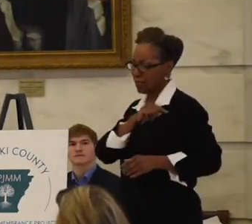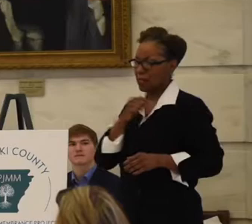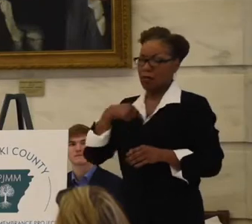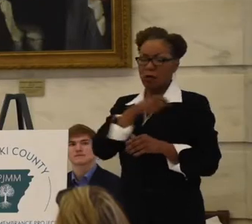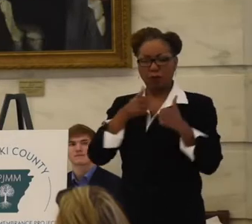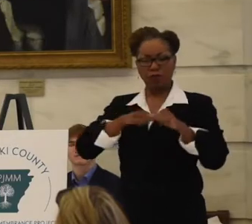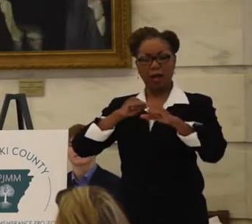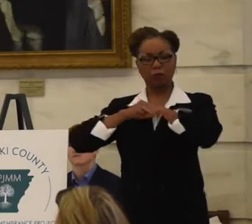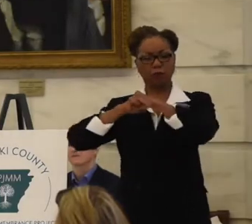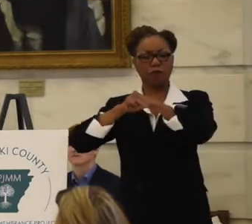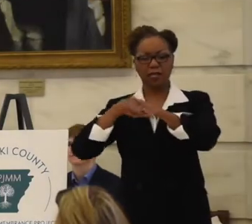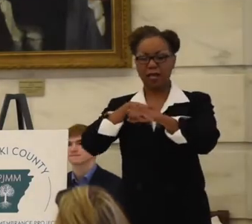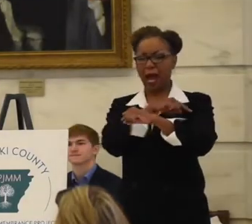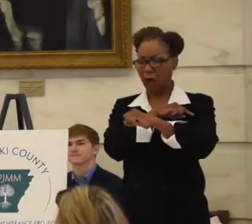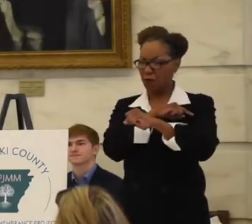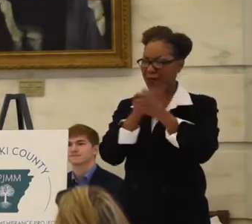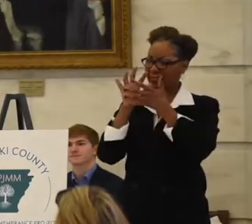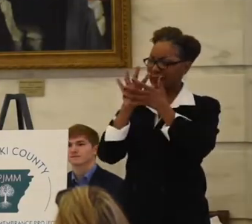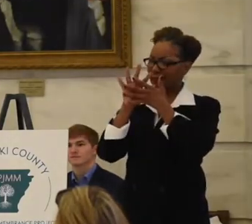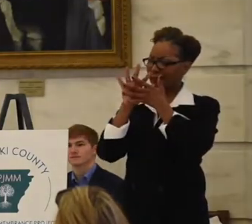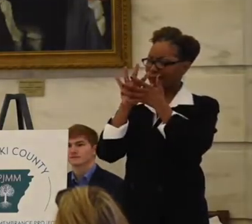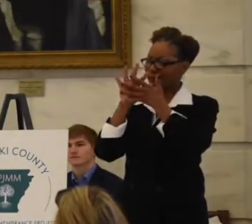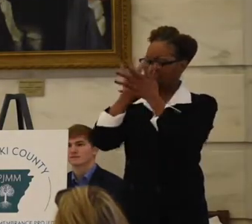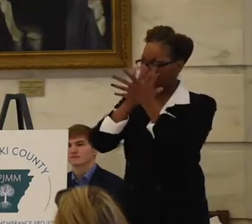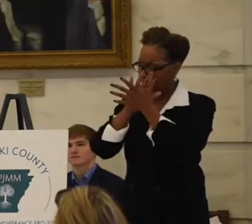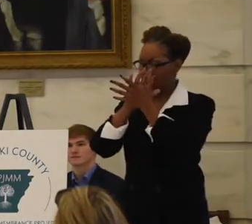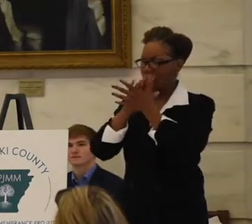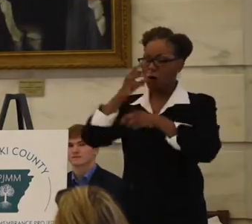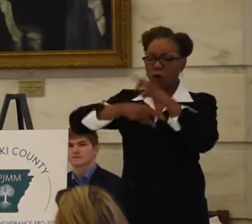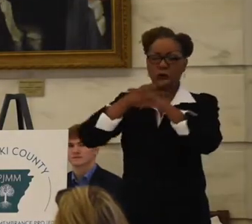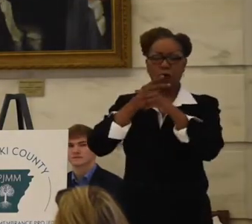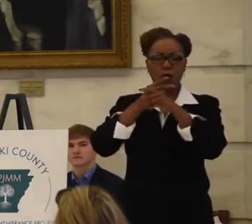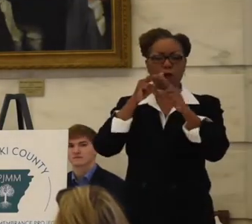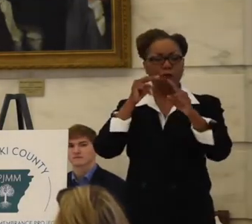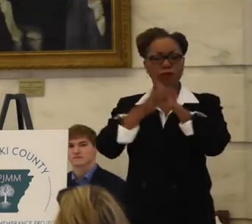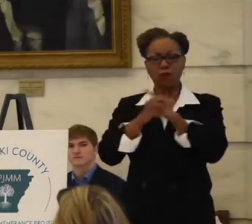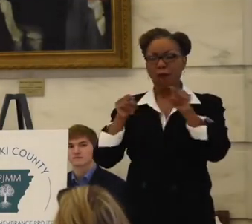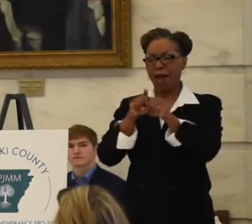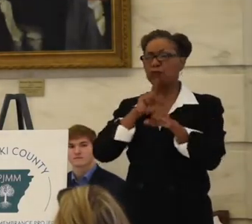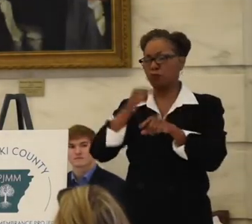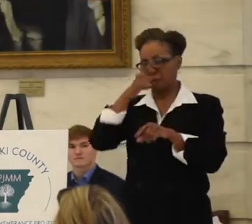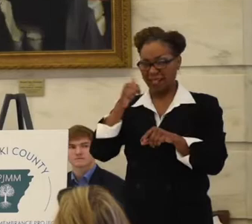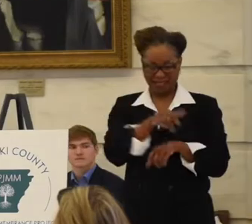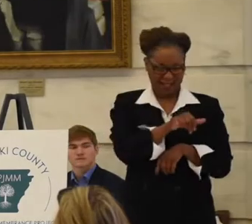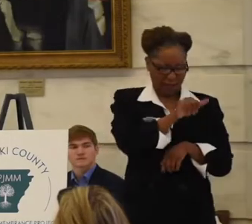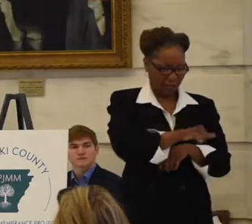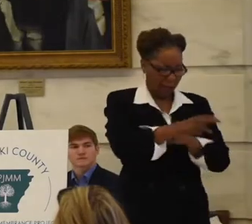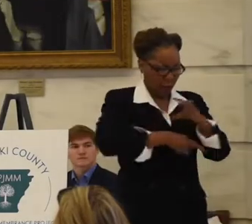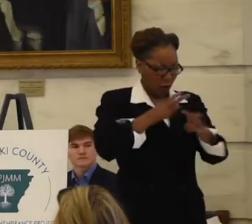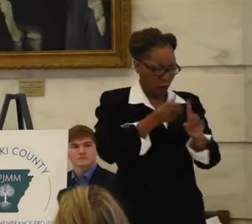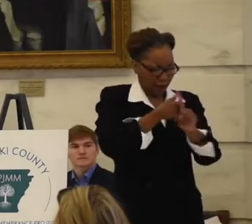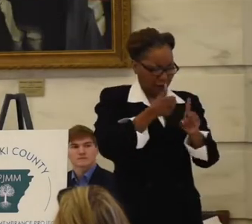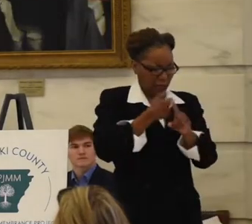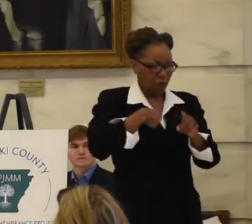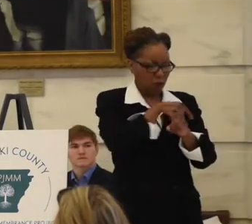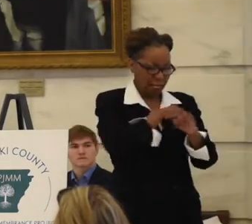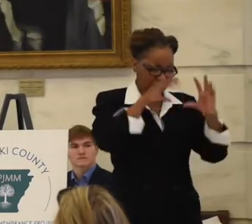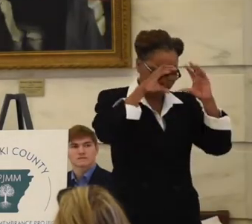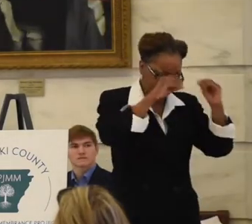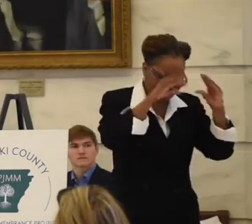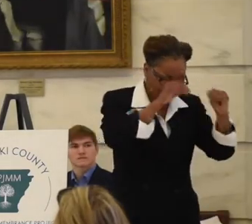we try to defend our deceptive worldviews as real because those worlds are the ones we are educated